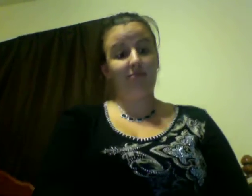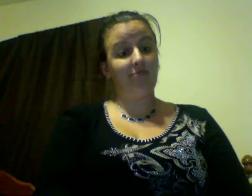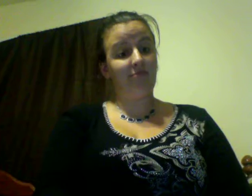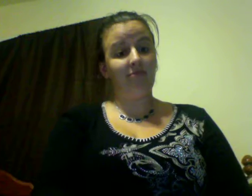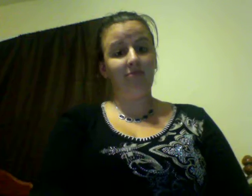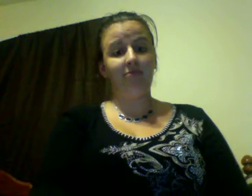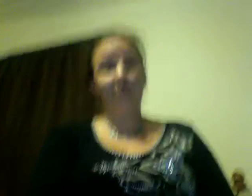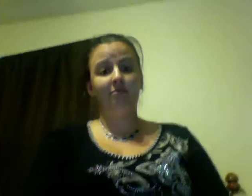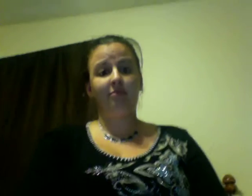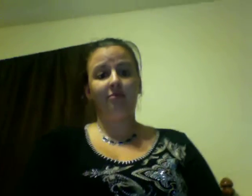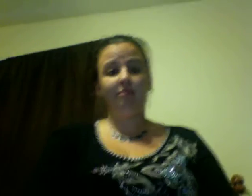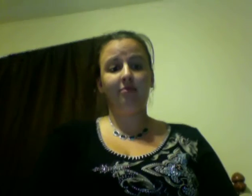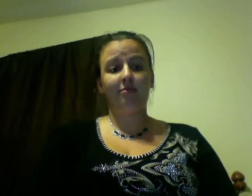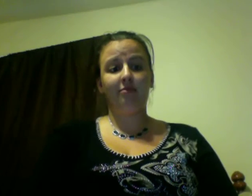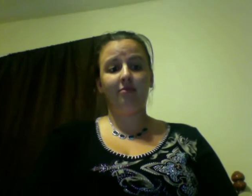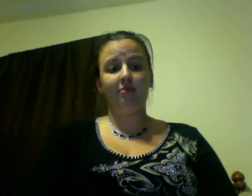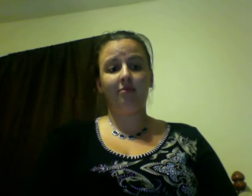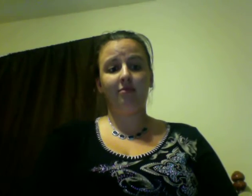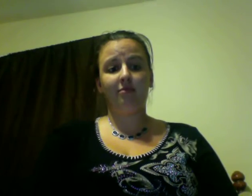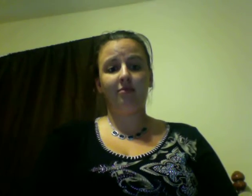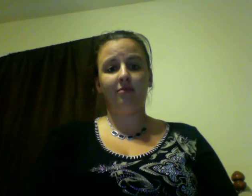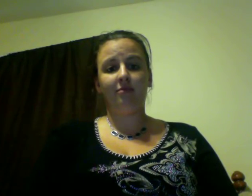which is more than we're sleeping at 7.7 hours